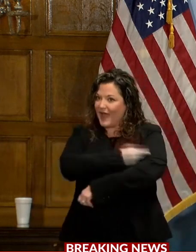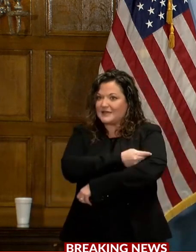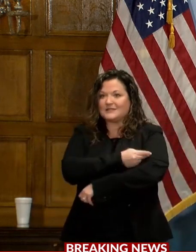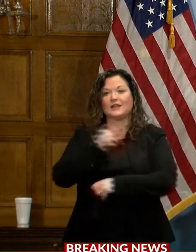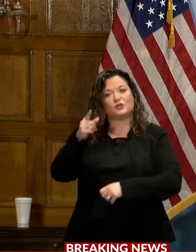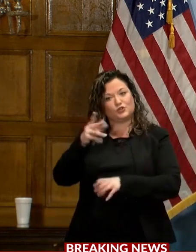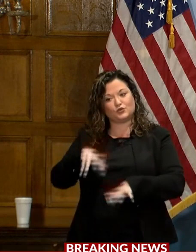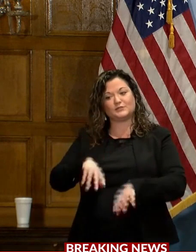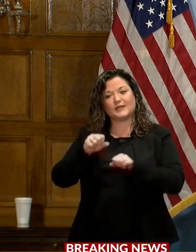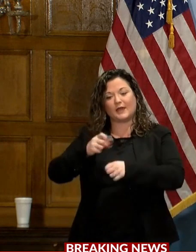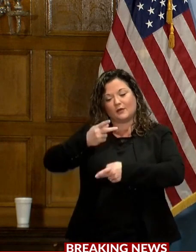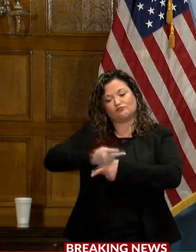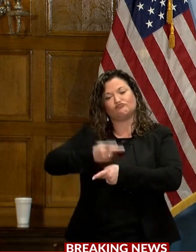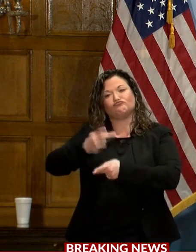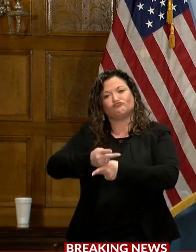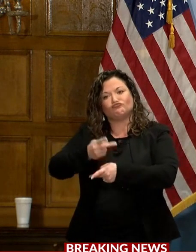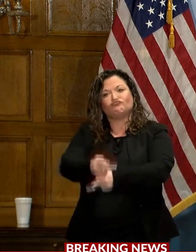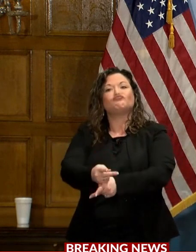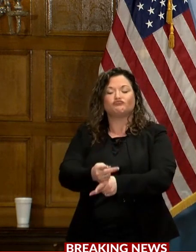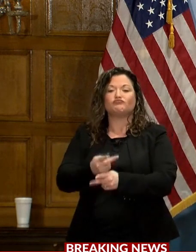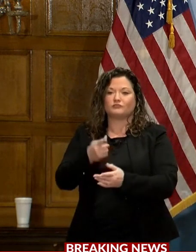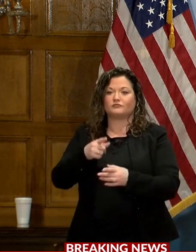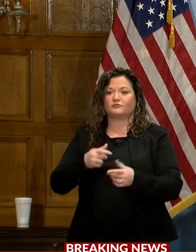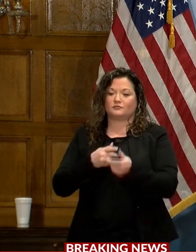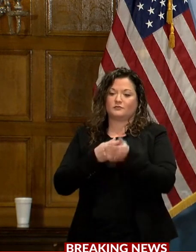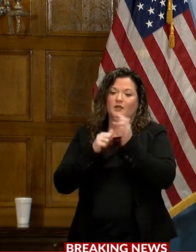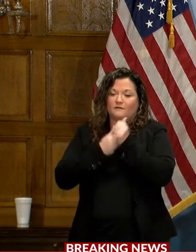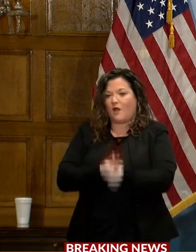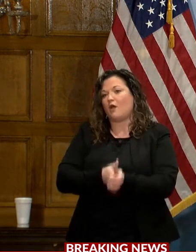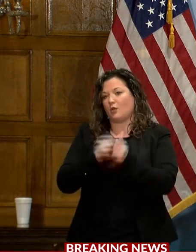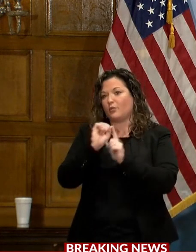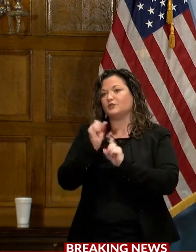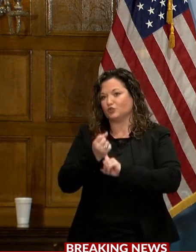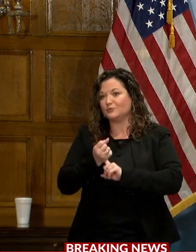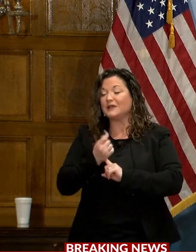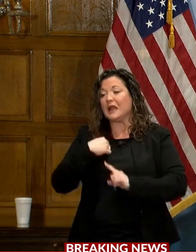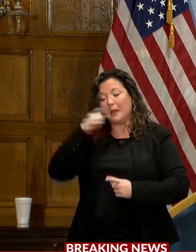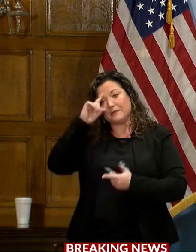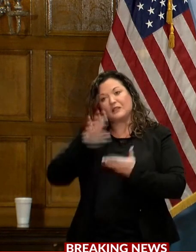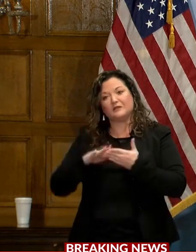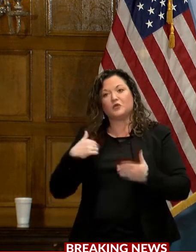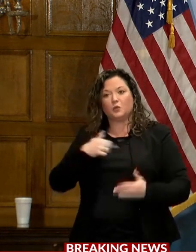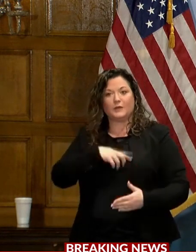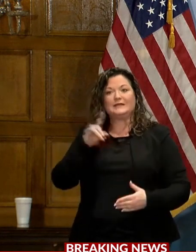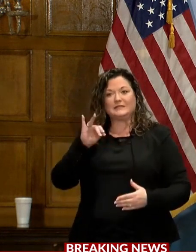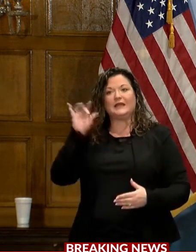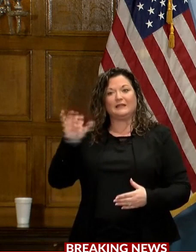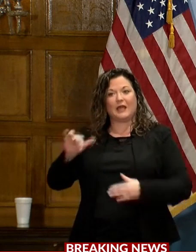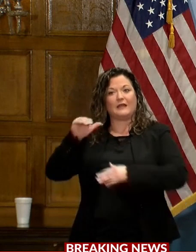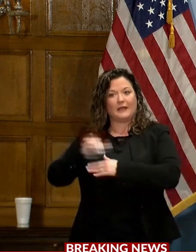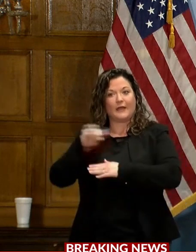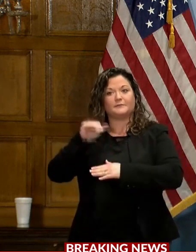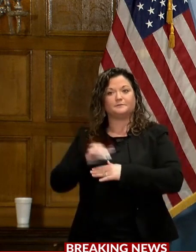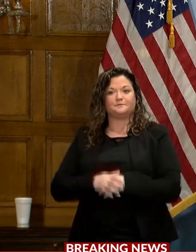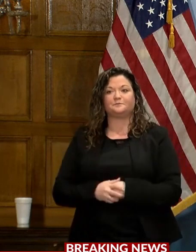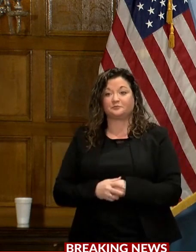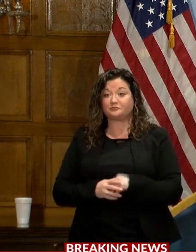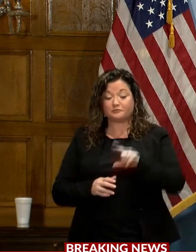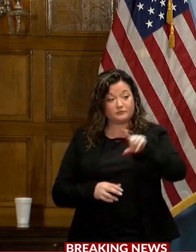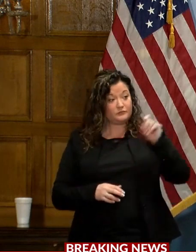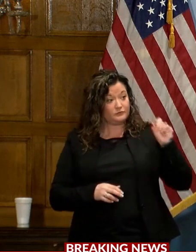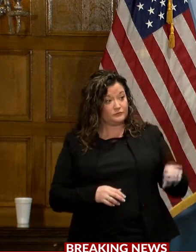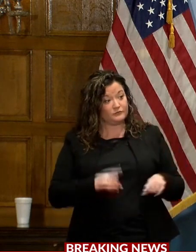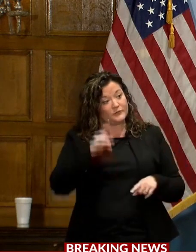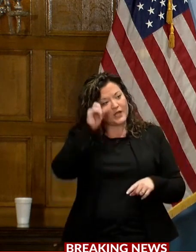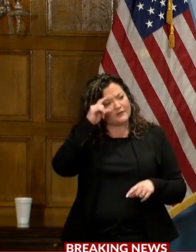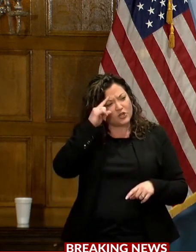take the precautions that the circumstances dictated, and I believe we did that night. Governor, are you familiar with the